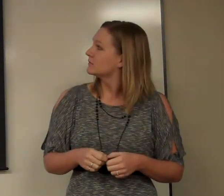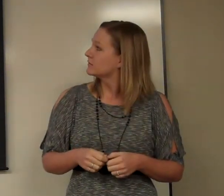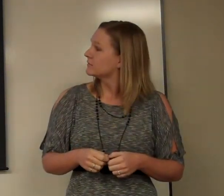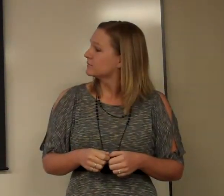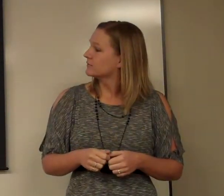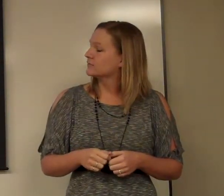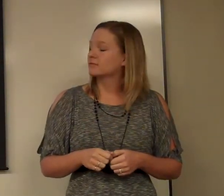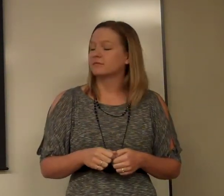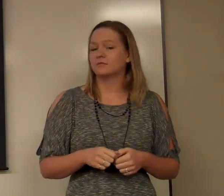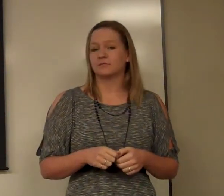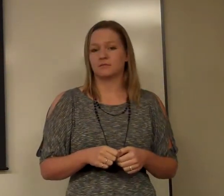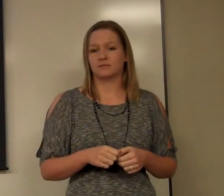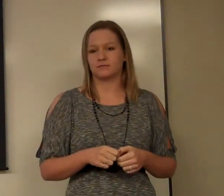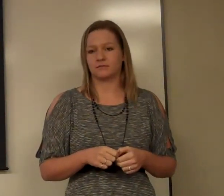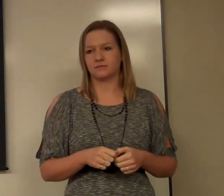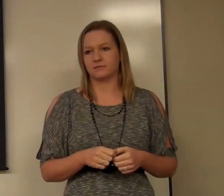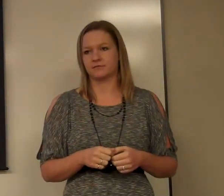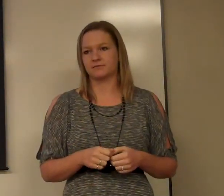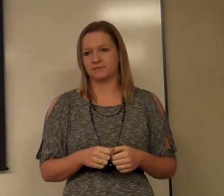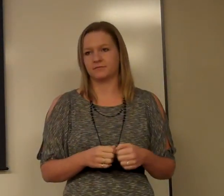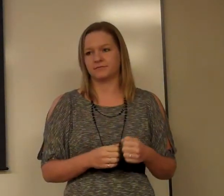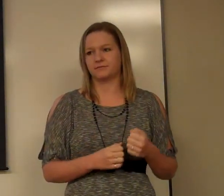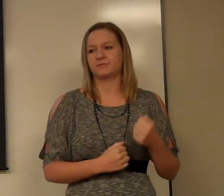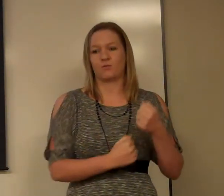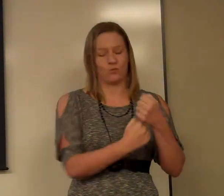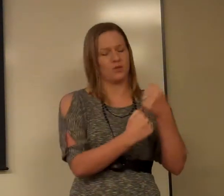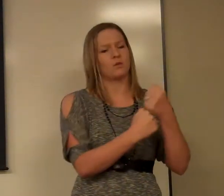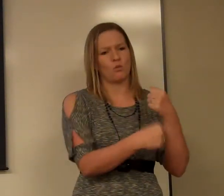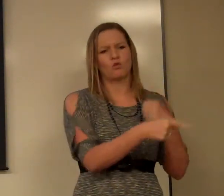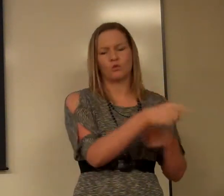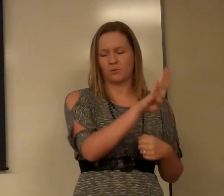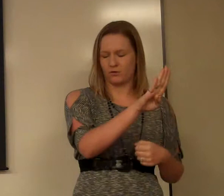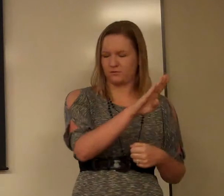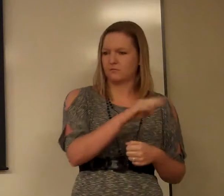Britain, right? So they supported Great Britain.